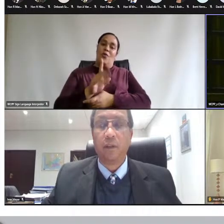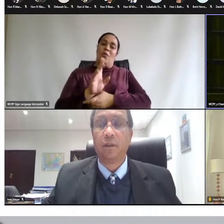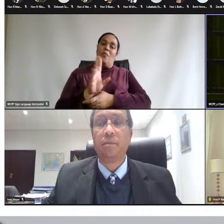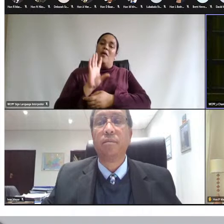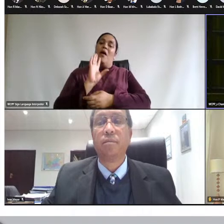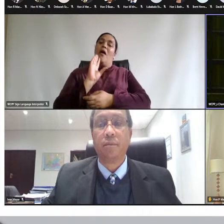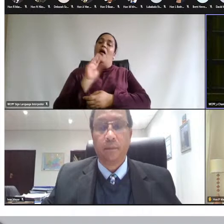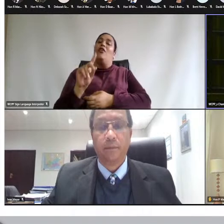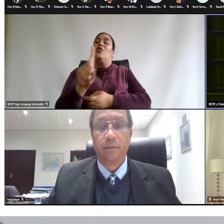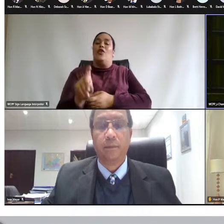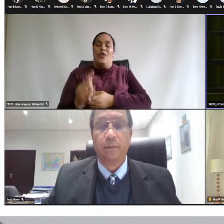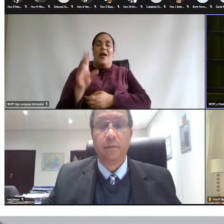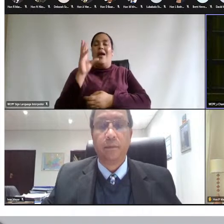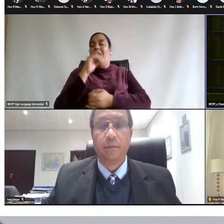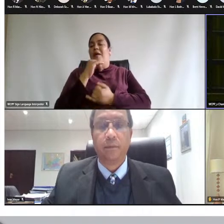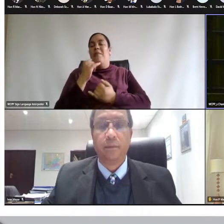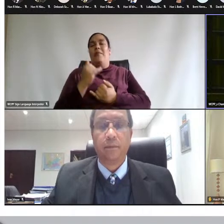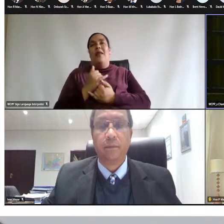question, but not to